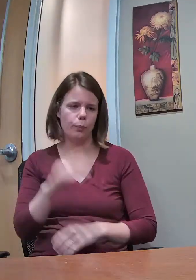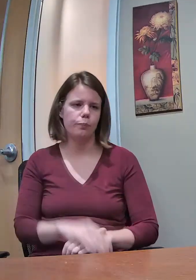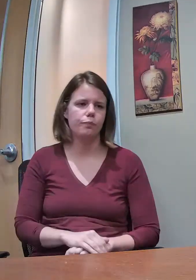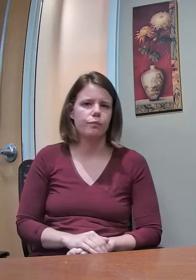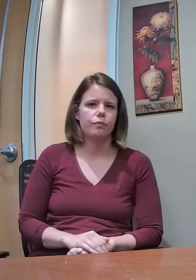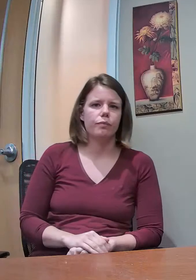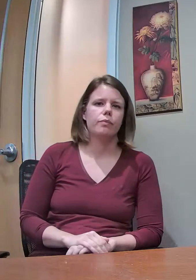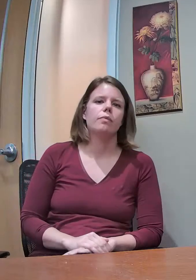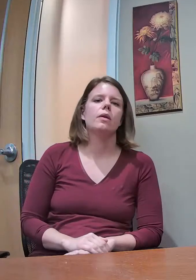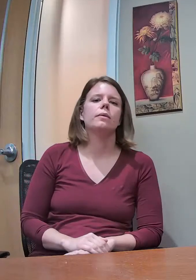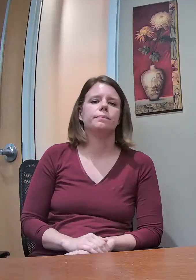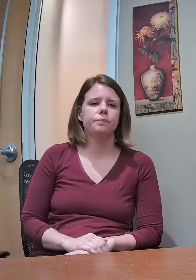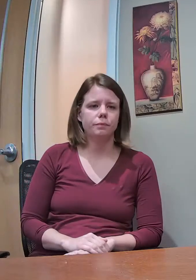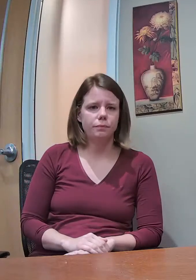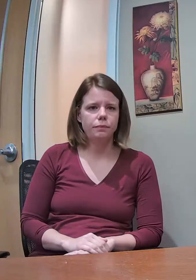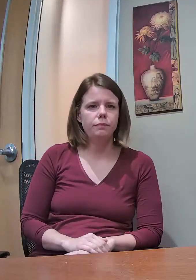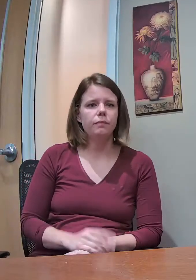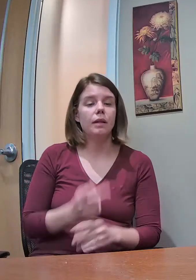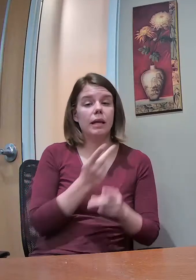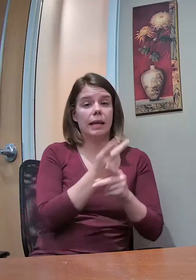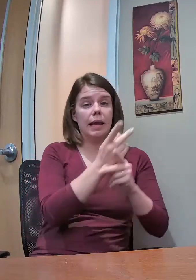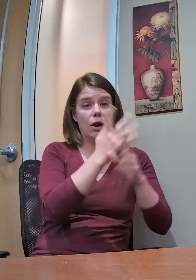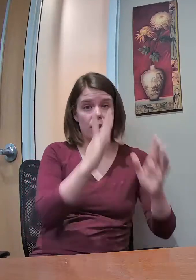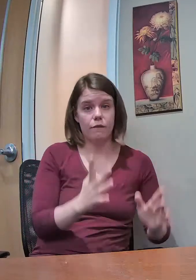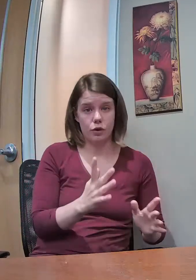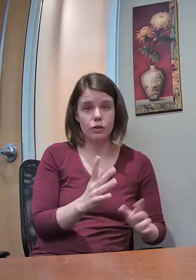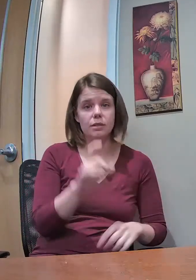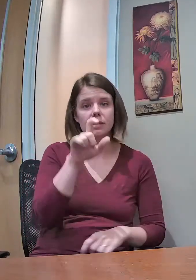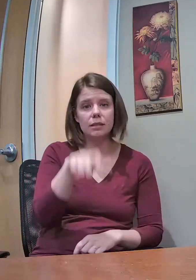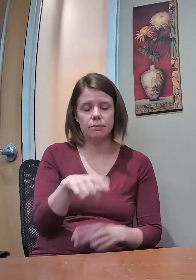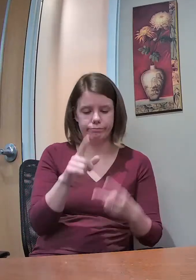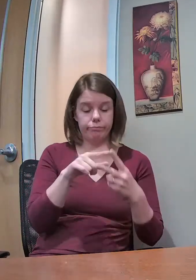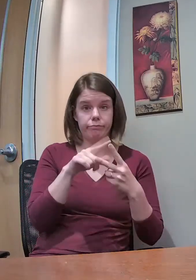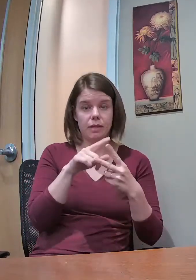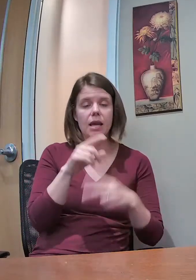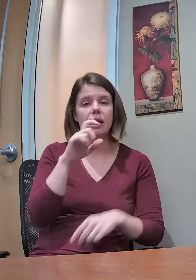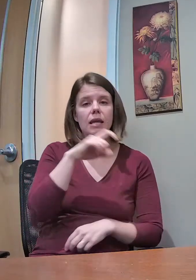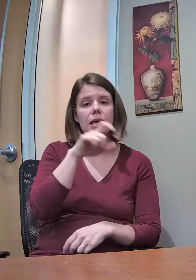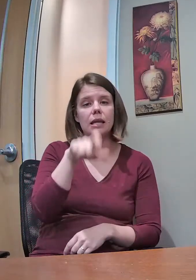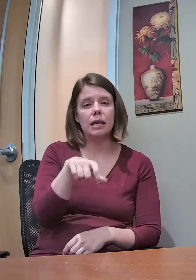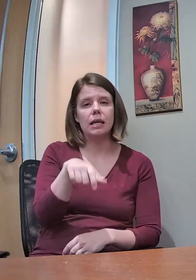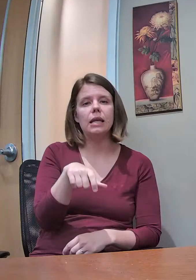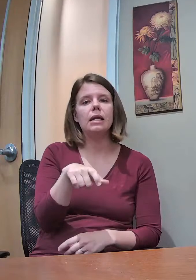Caregivers need to be antigen tested for indoor visits.